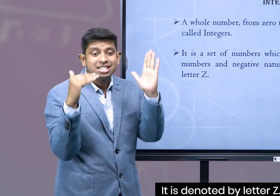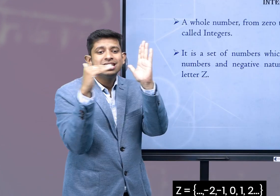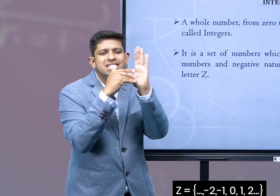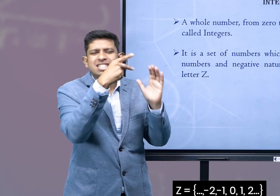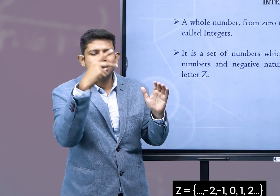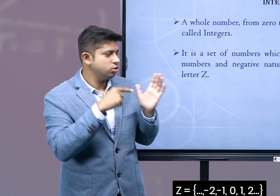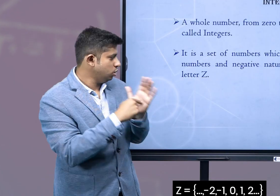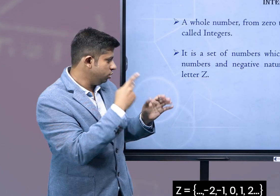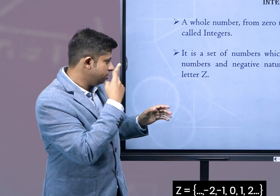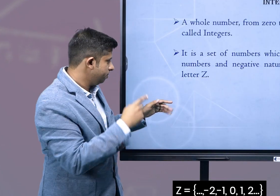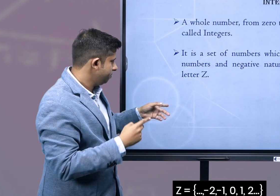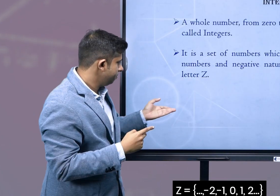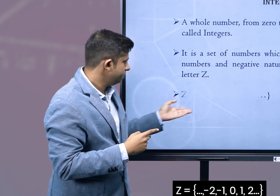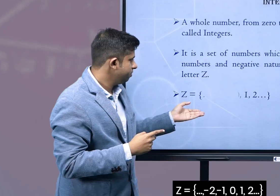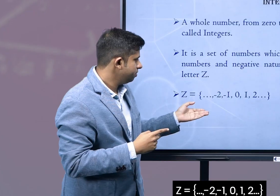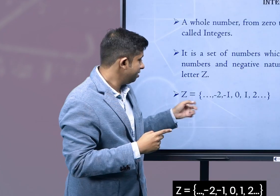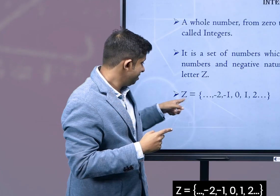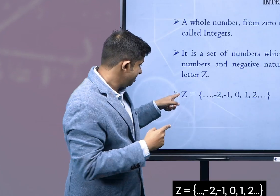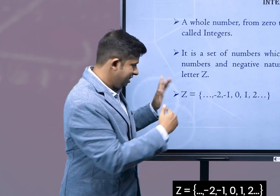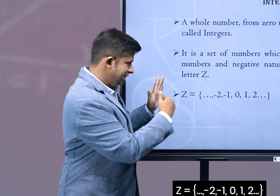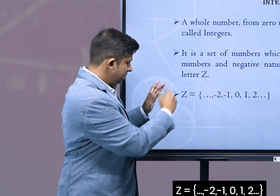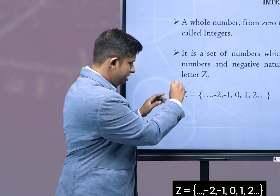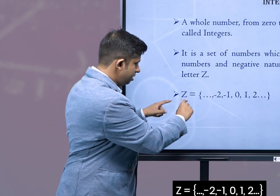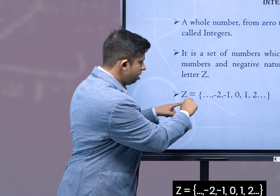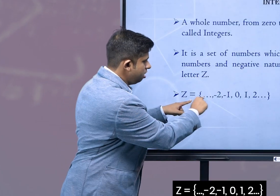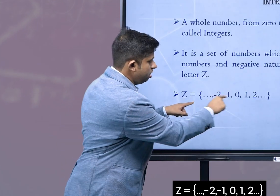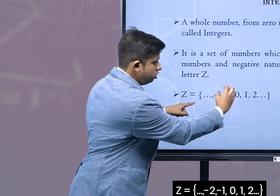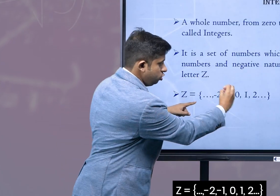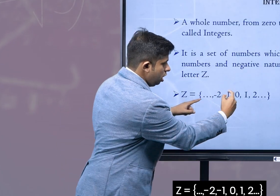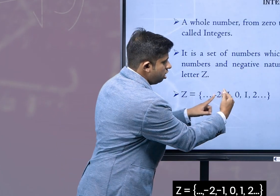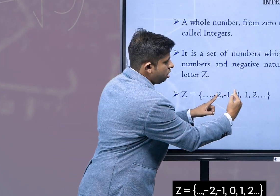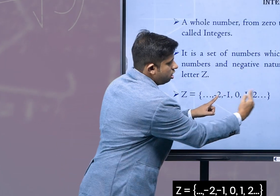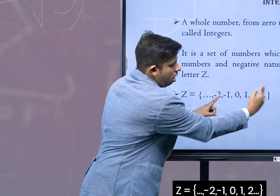Z is equal to -2, -1, 0, 1, 2.